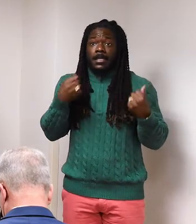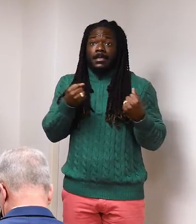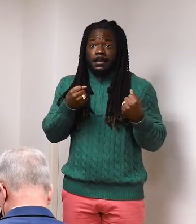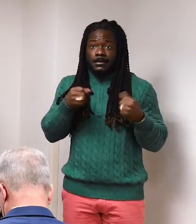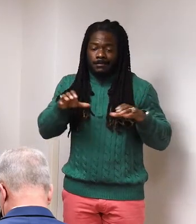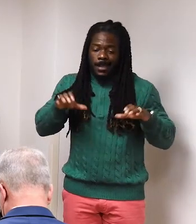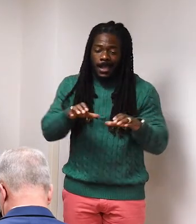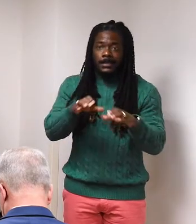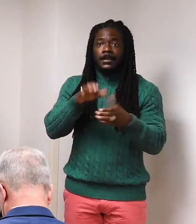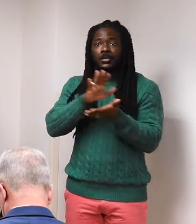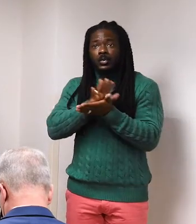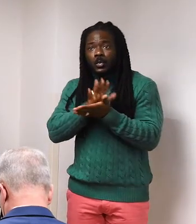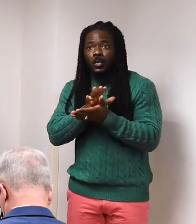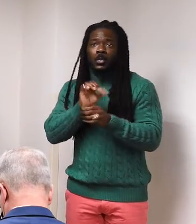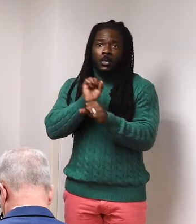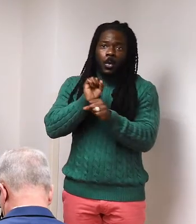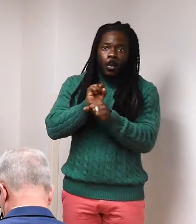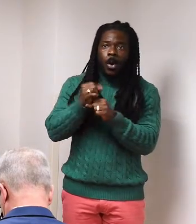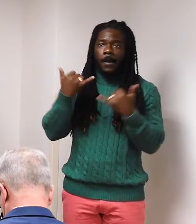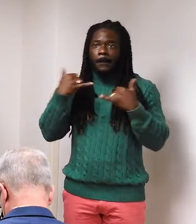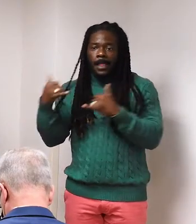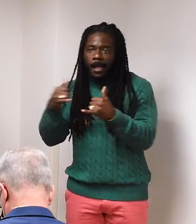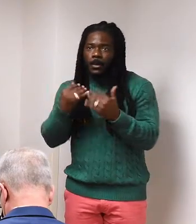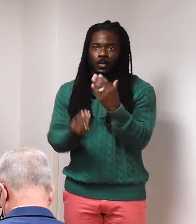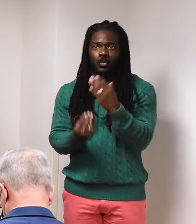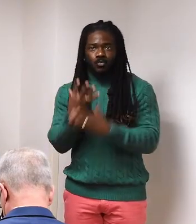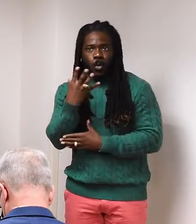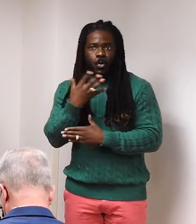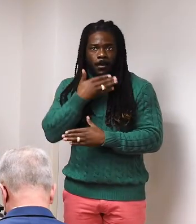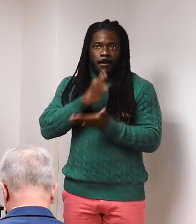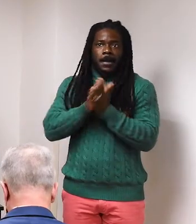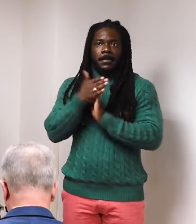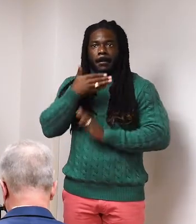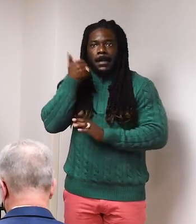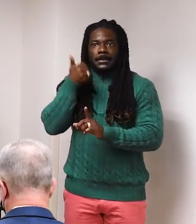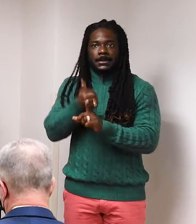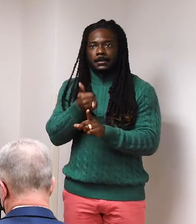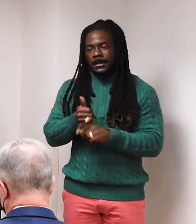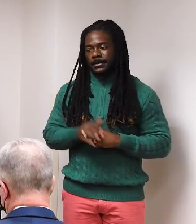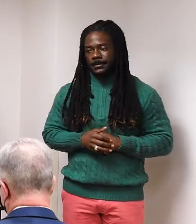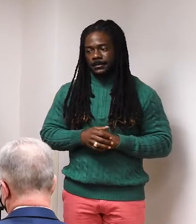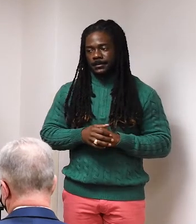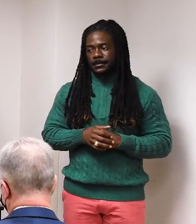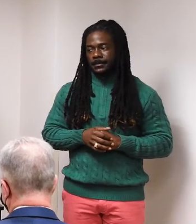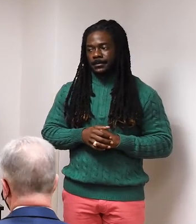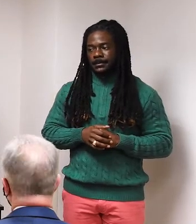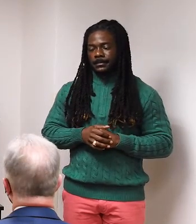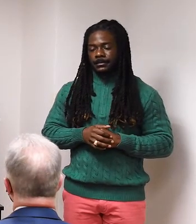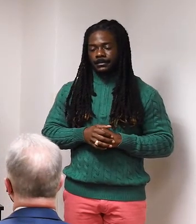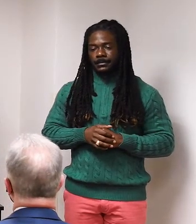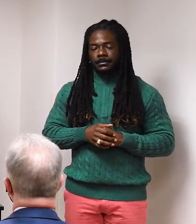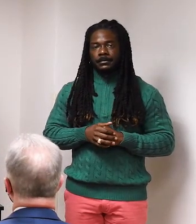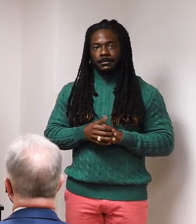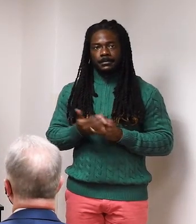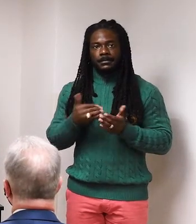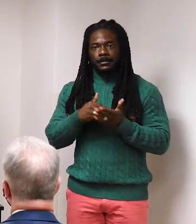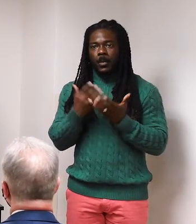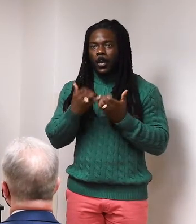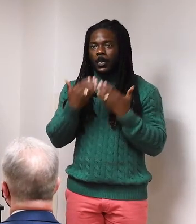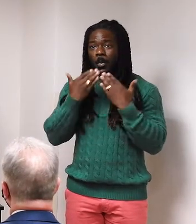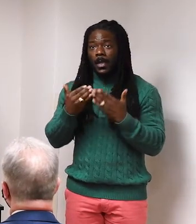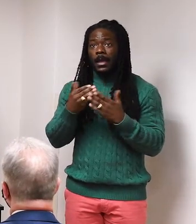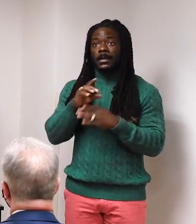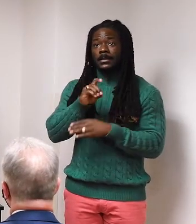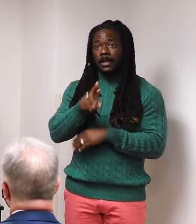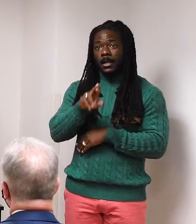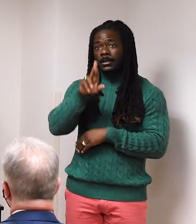in school, work, play, and grow to be their very best selves. I want to again thank Dr.